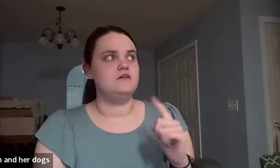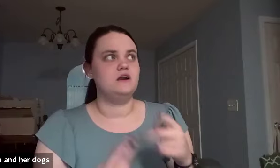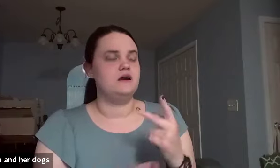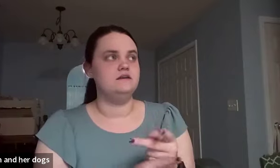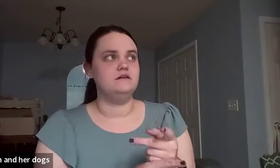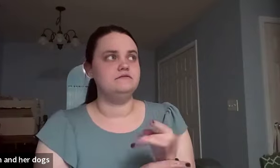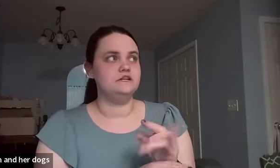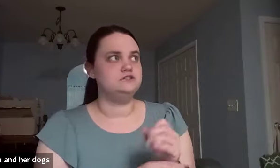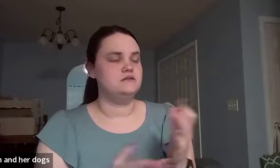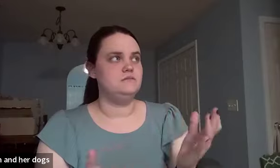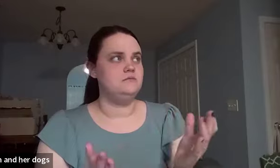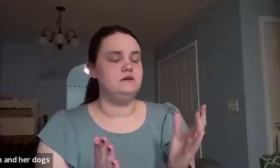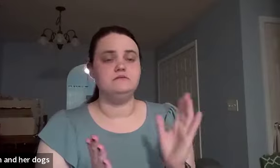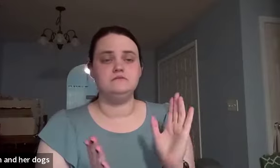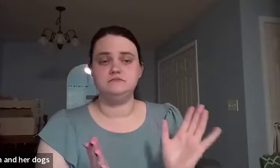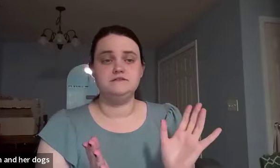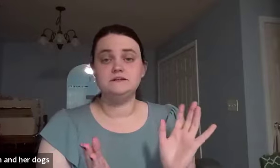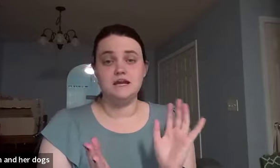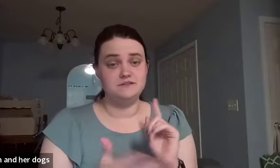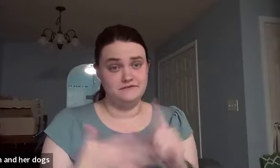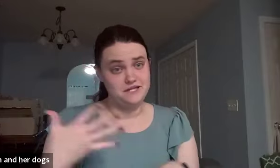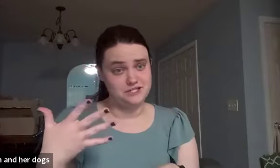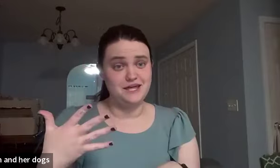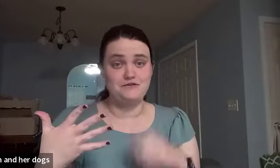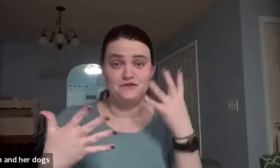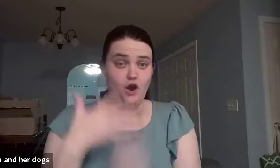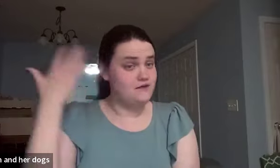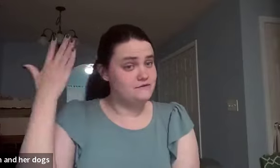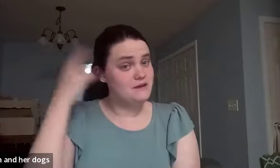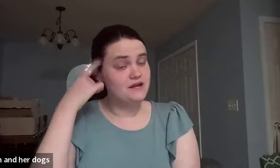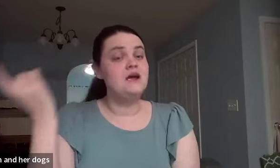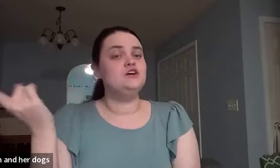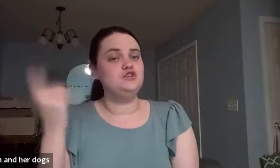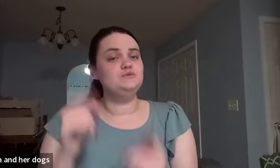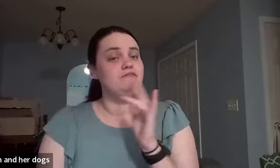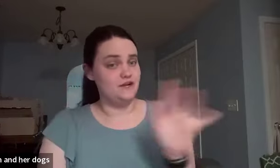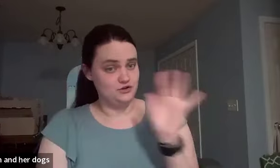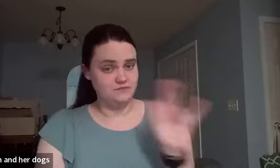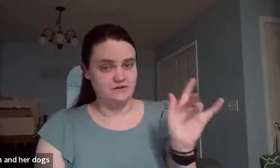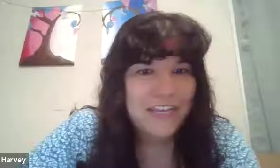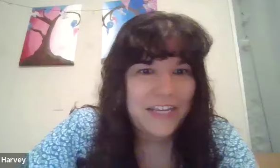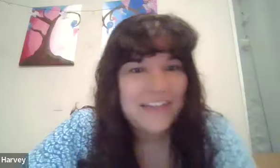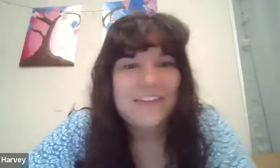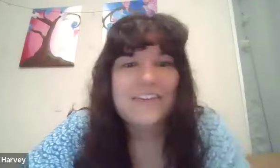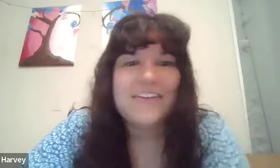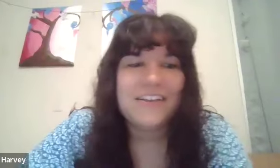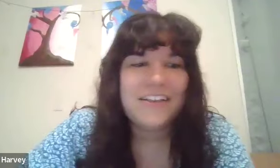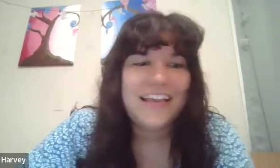other kind of fish at the moment. Different types of fish that are gone from my brain. You would think catfish. yes,